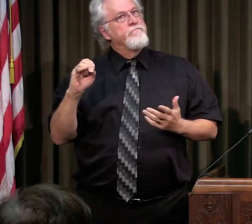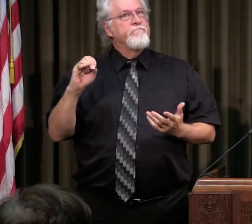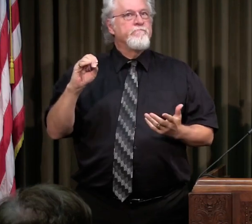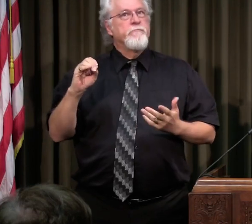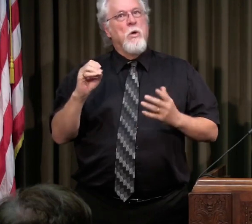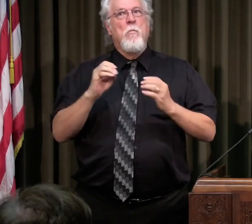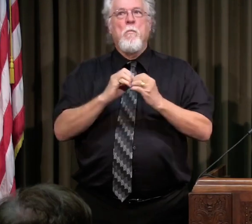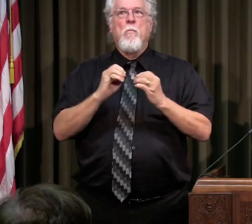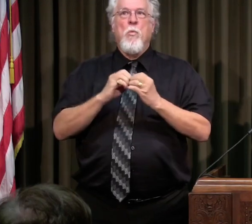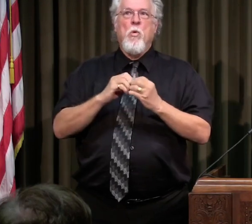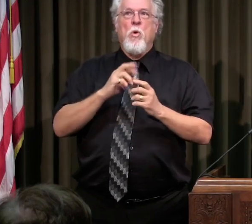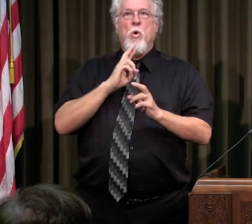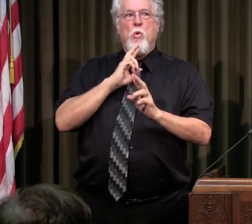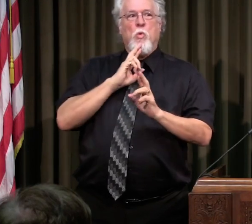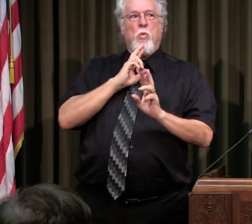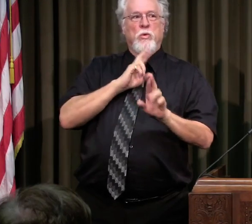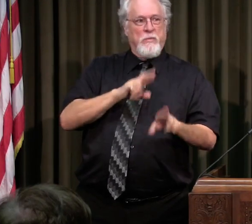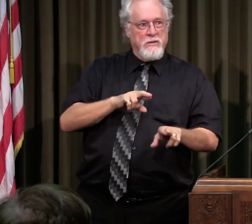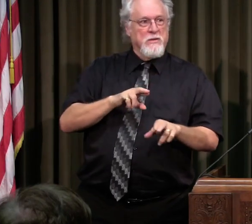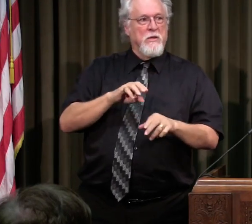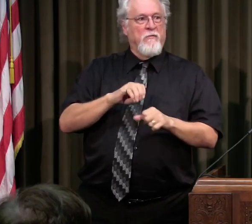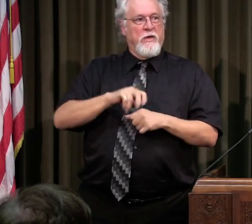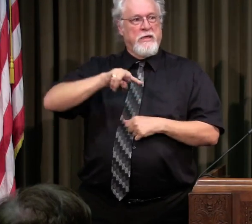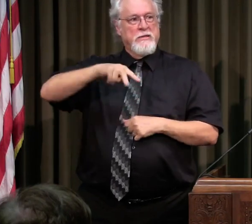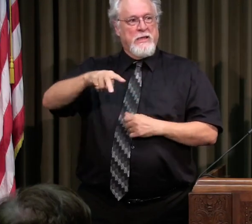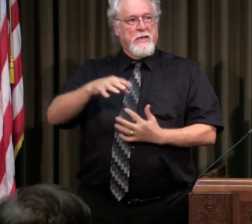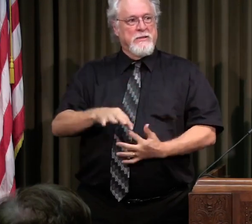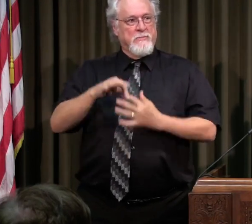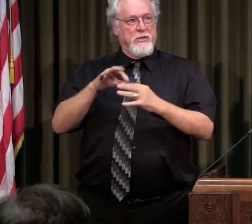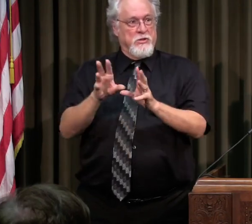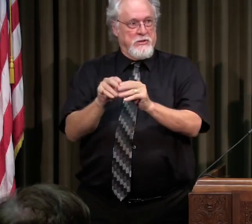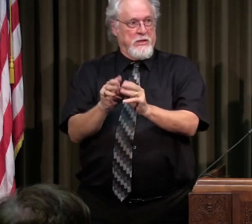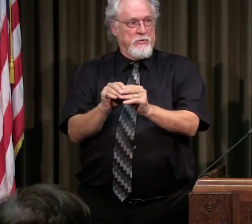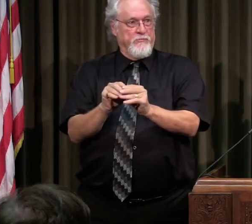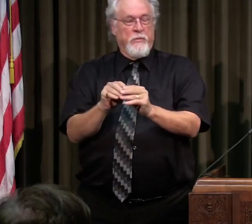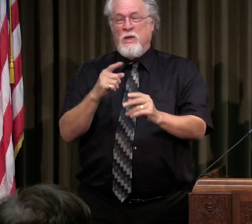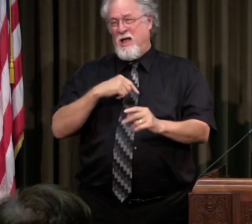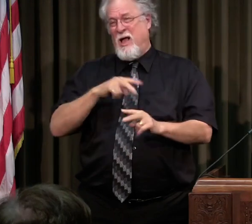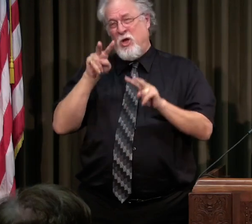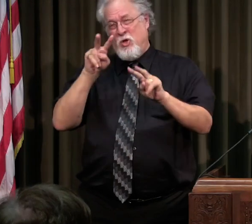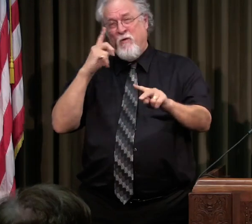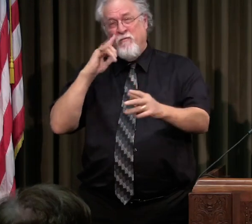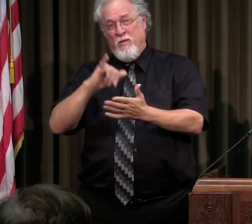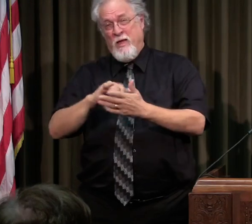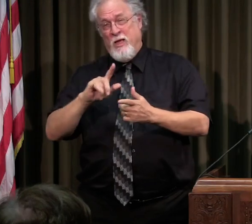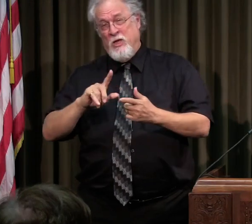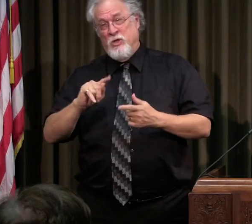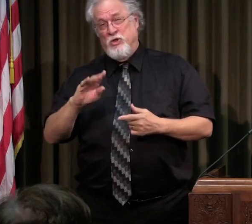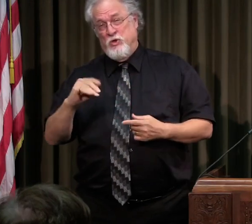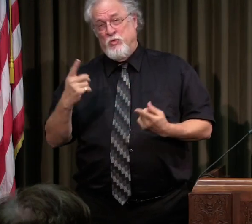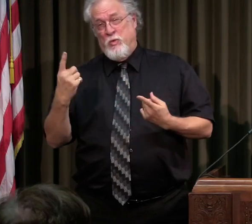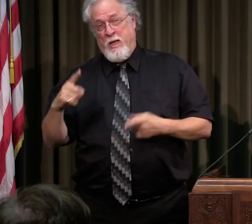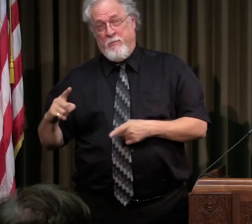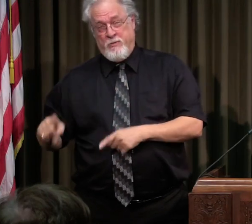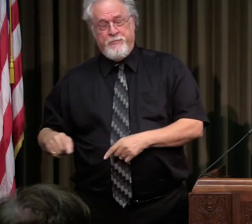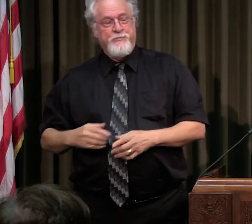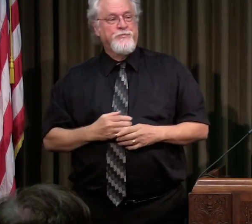a little more responsive in a second special session. I just look for that to happen, and